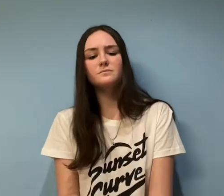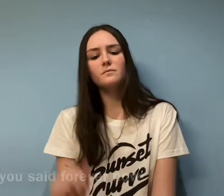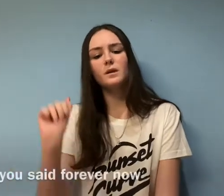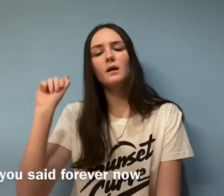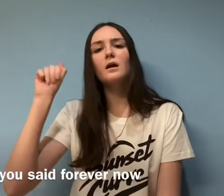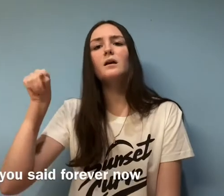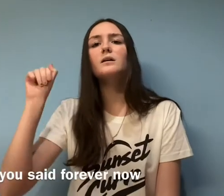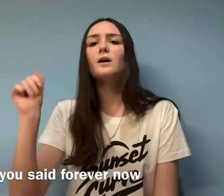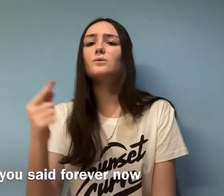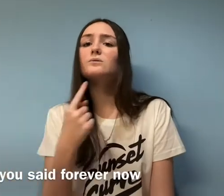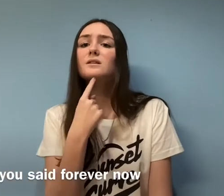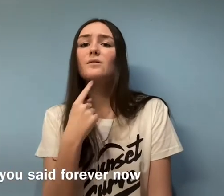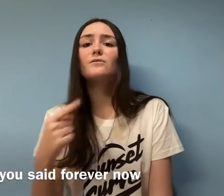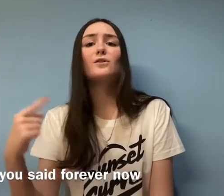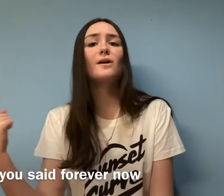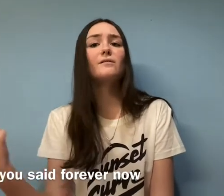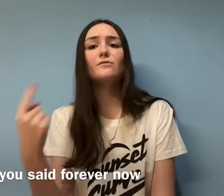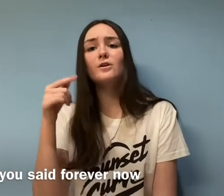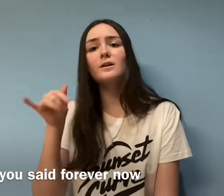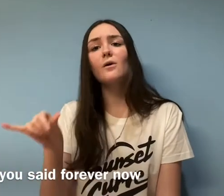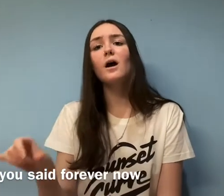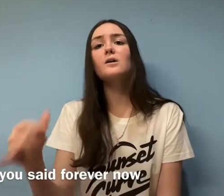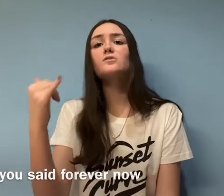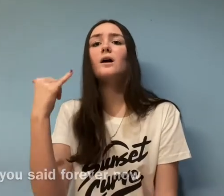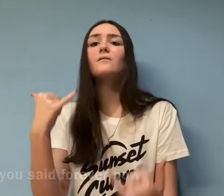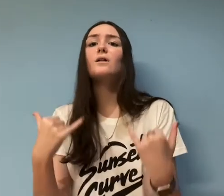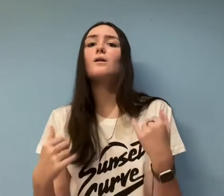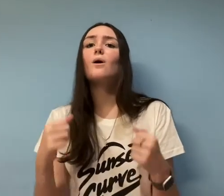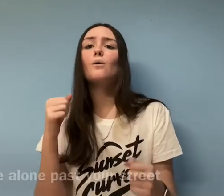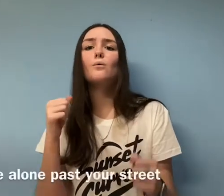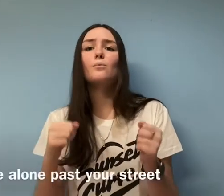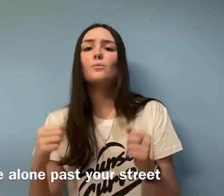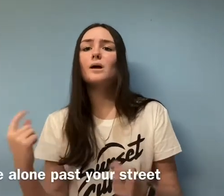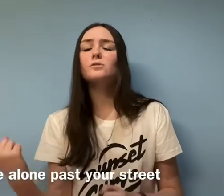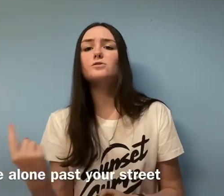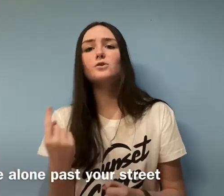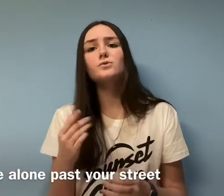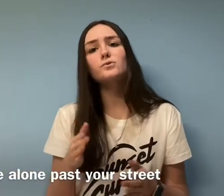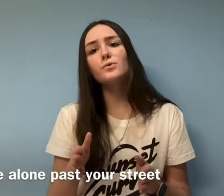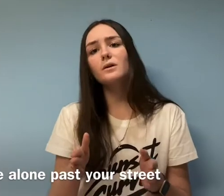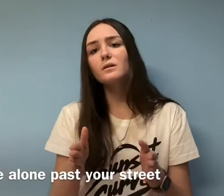You said forever, now I drive alone past your street.